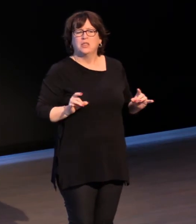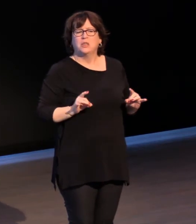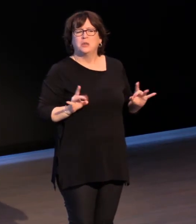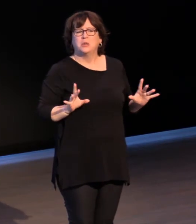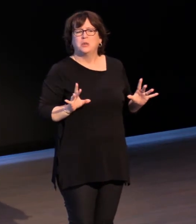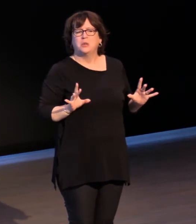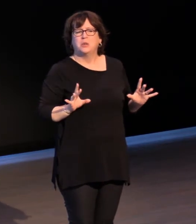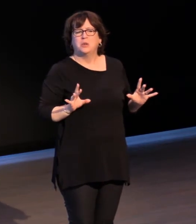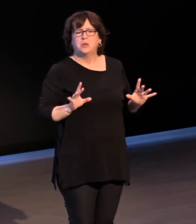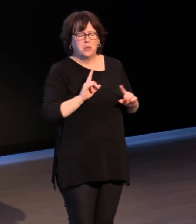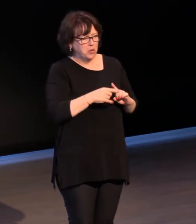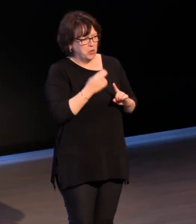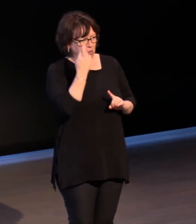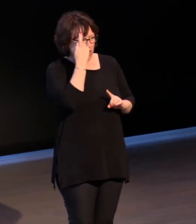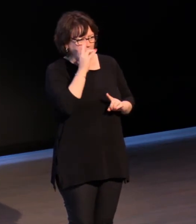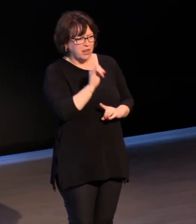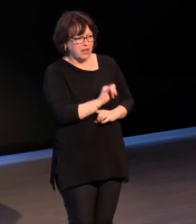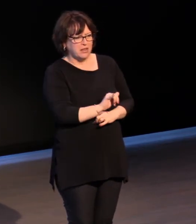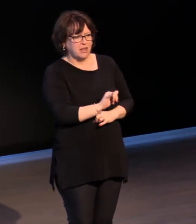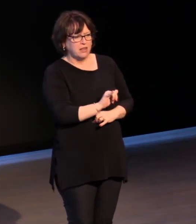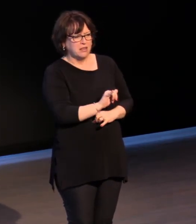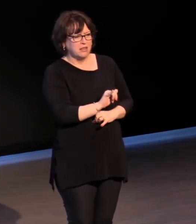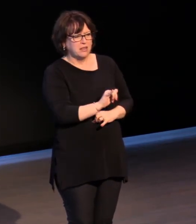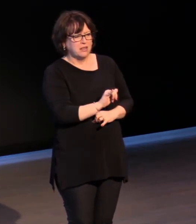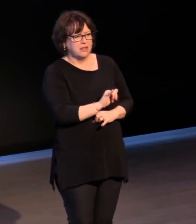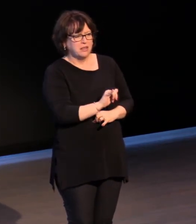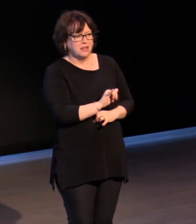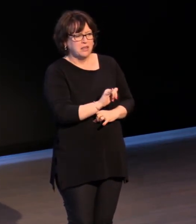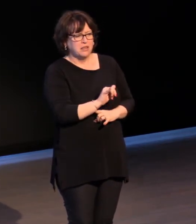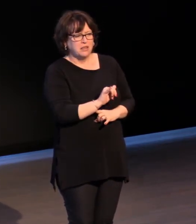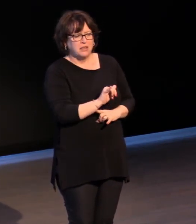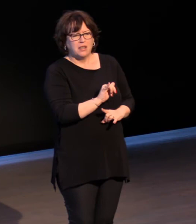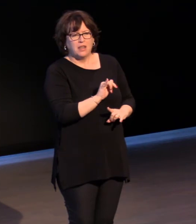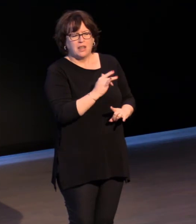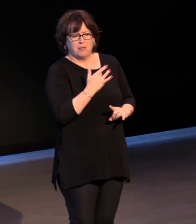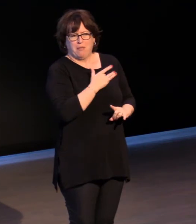After this realization, I made